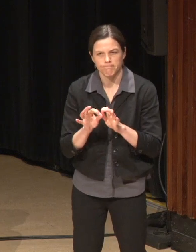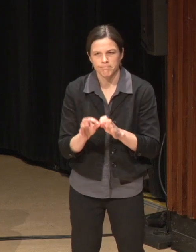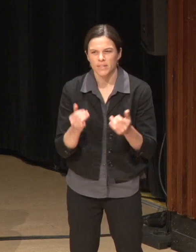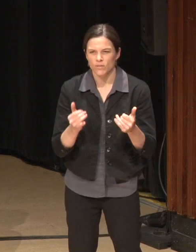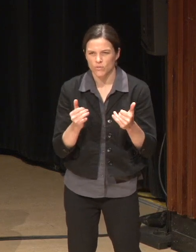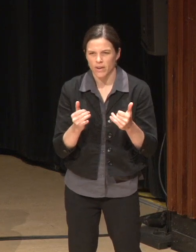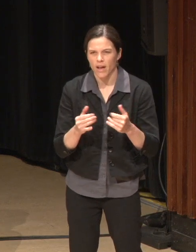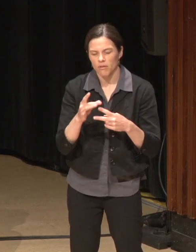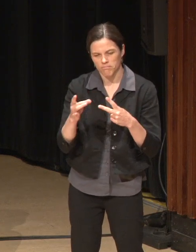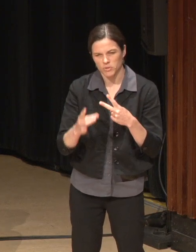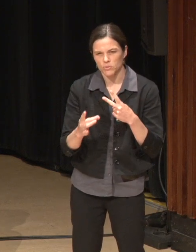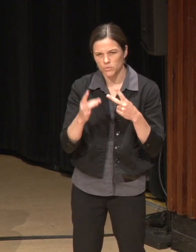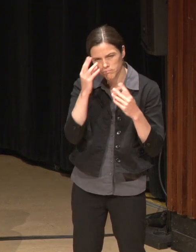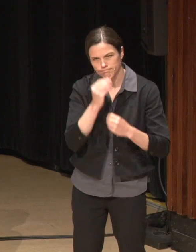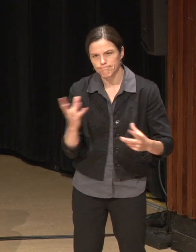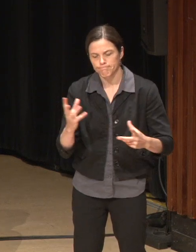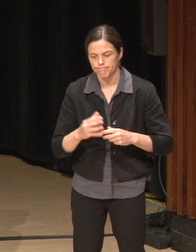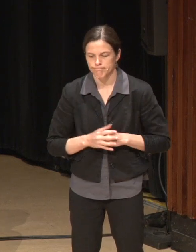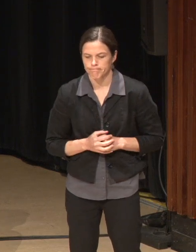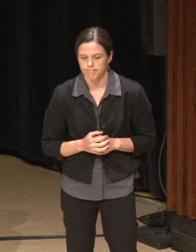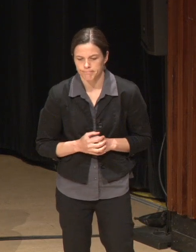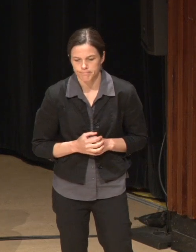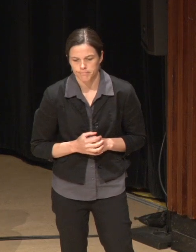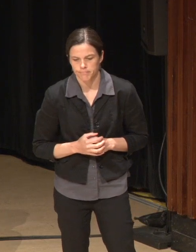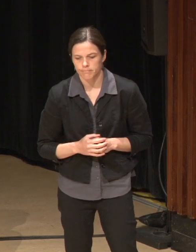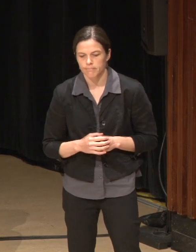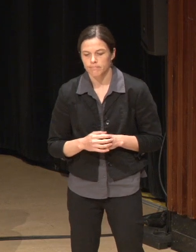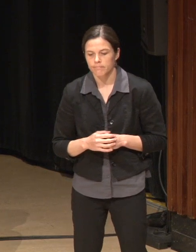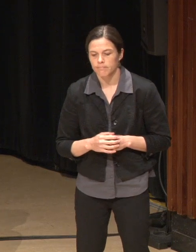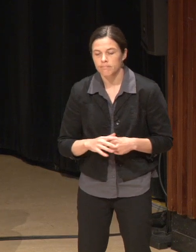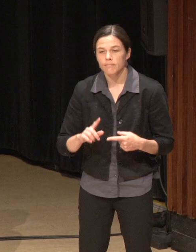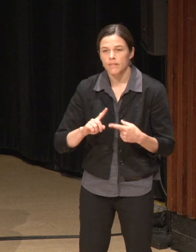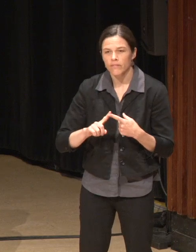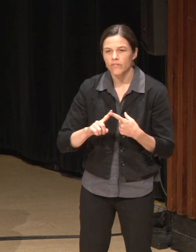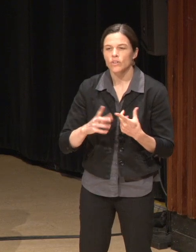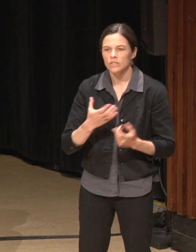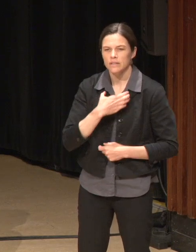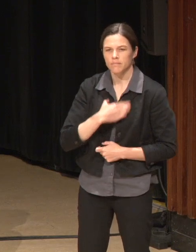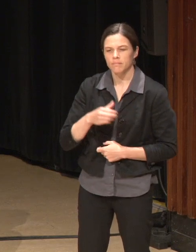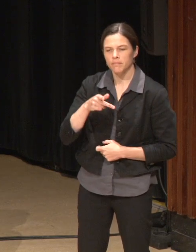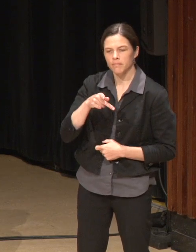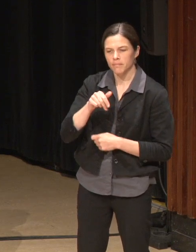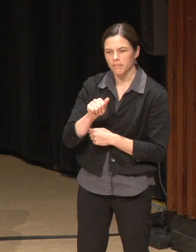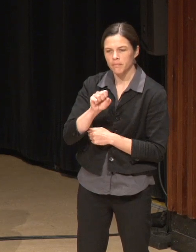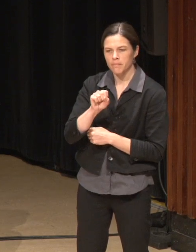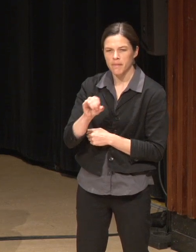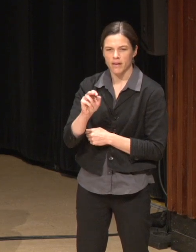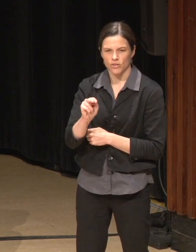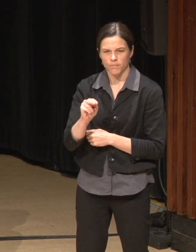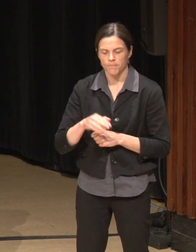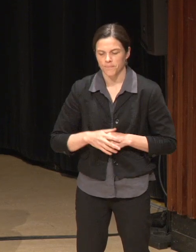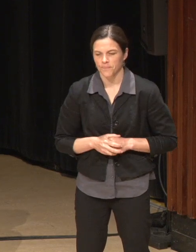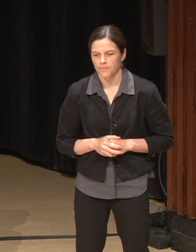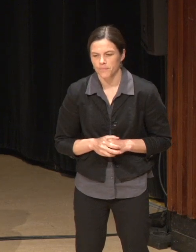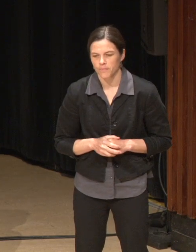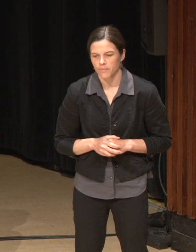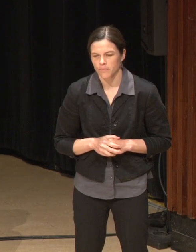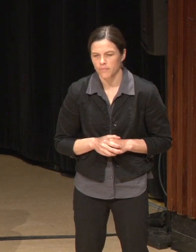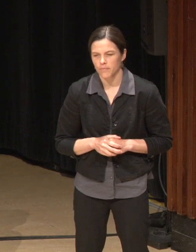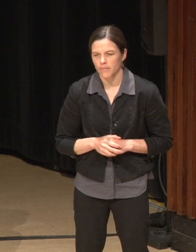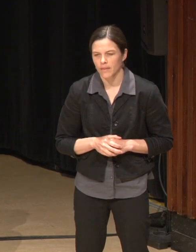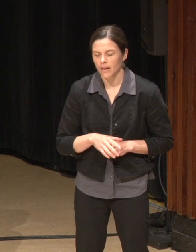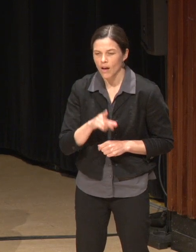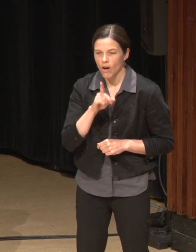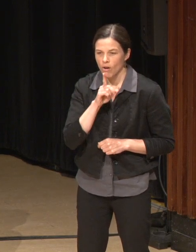principles with you this morning. The first is passion. You know, it was always very, very obvious that